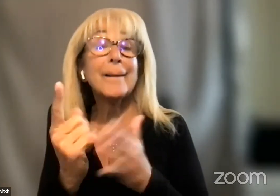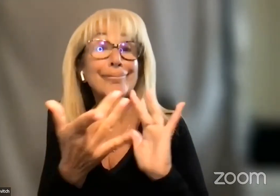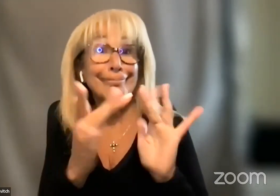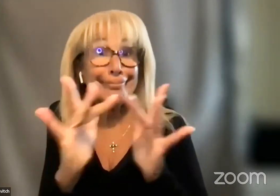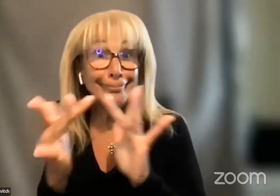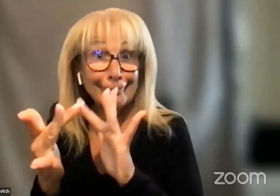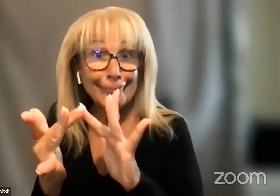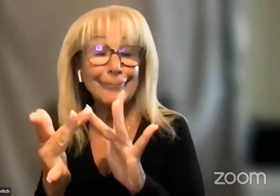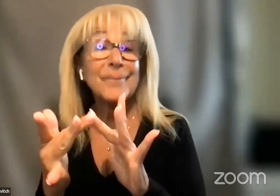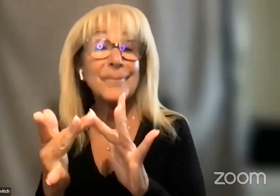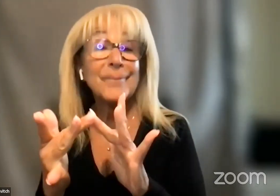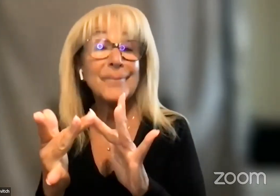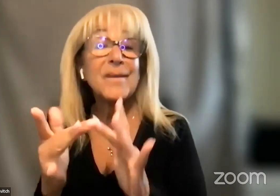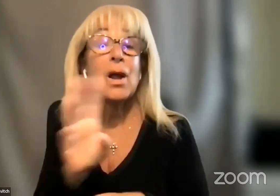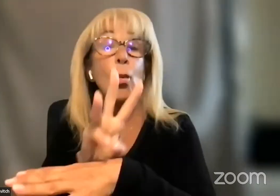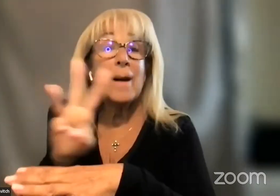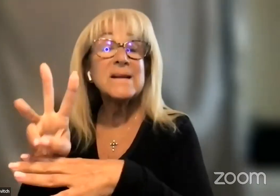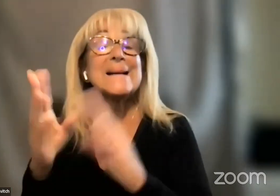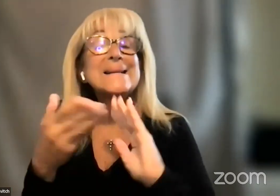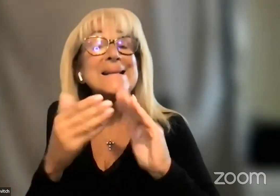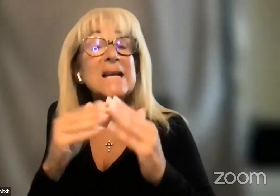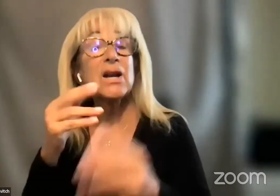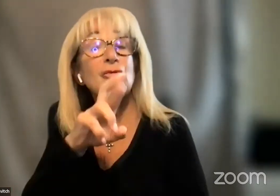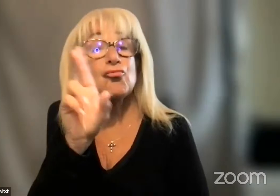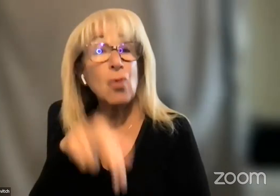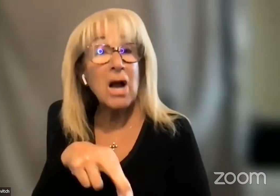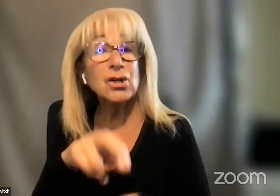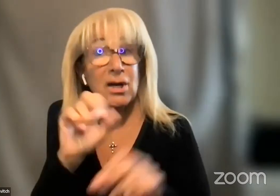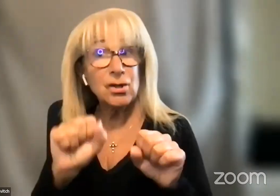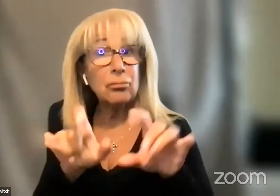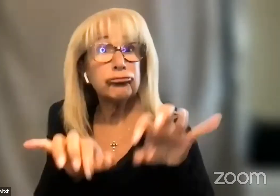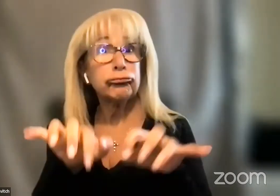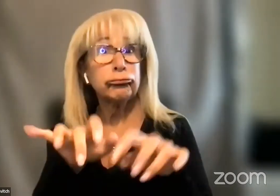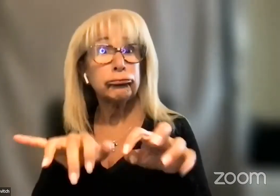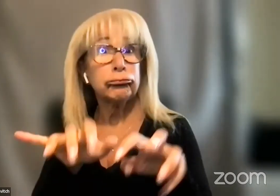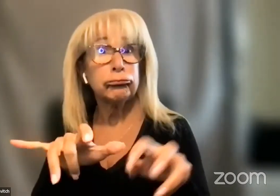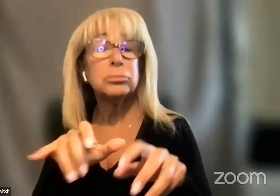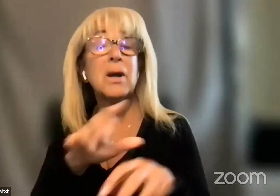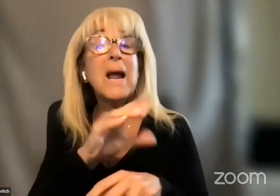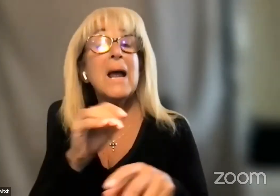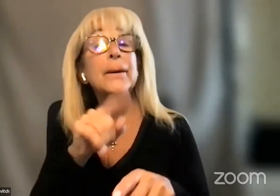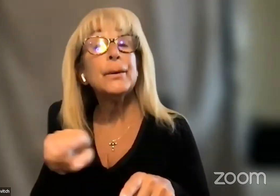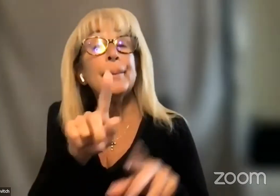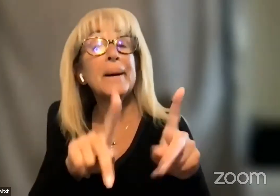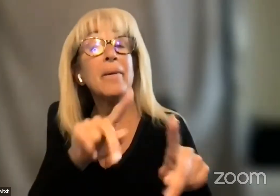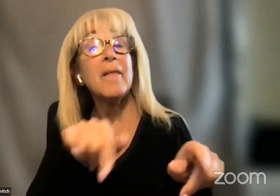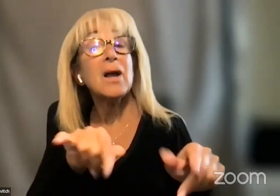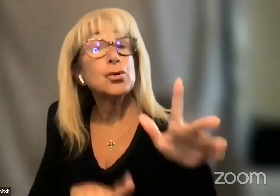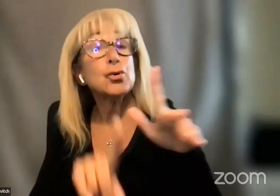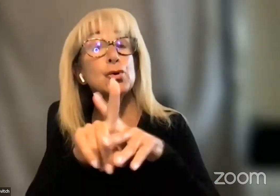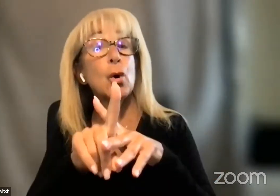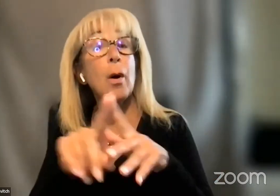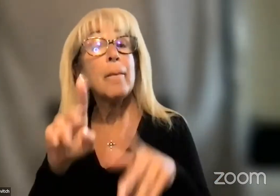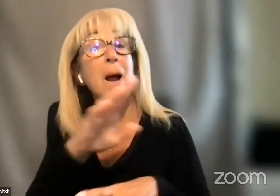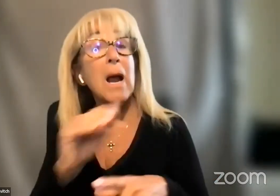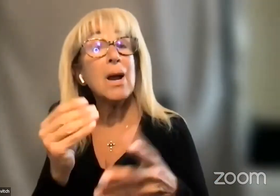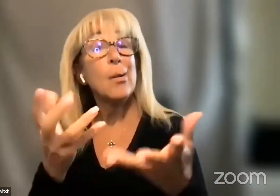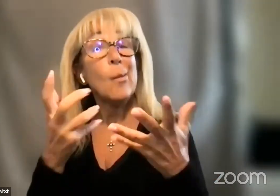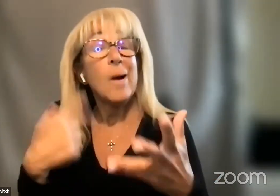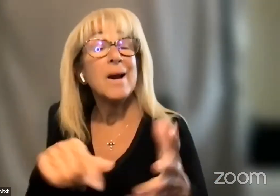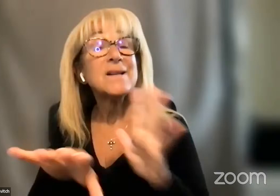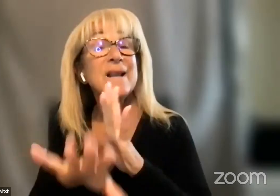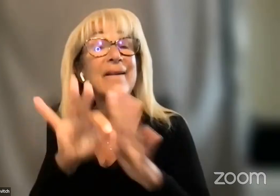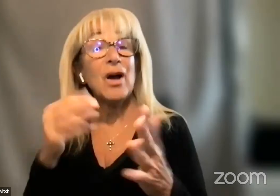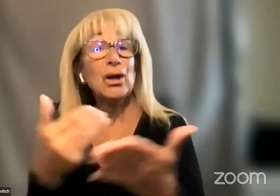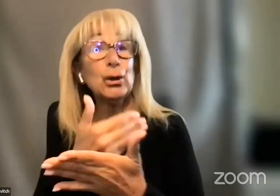website. And for you folks who came and shared and wanted us to find new and different ways to